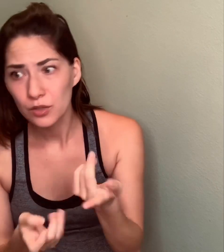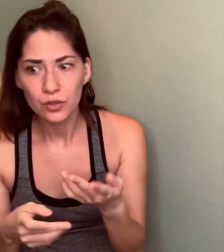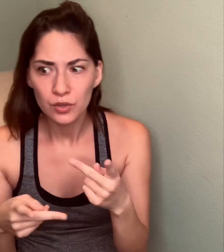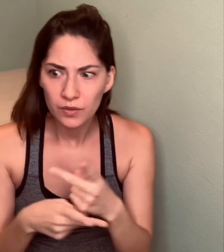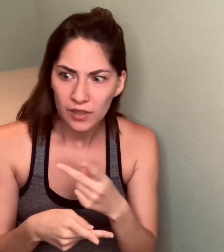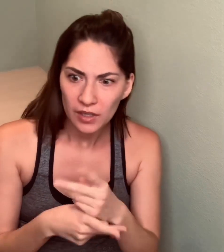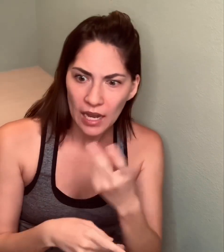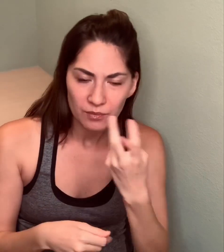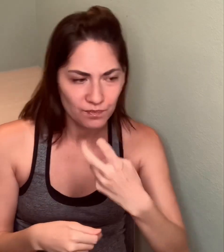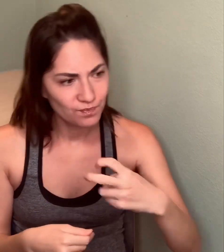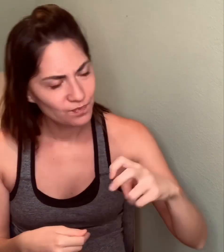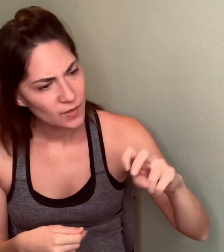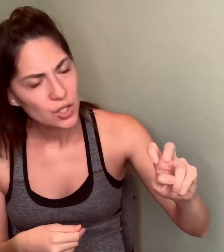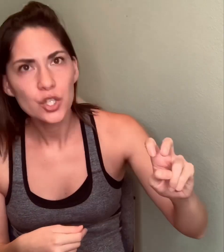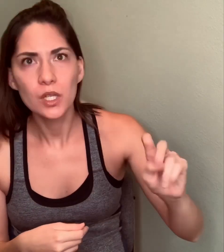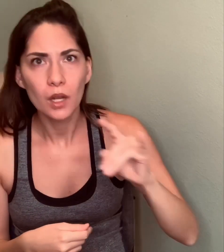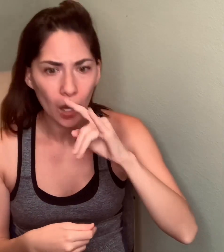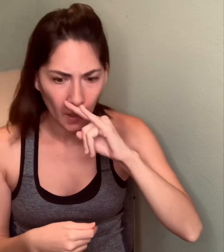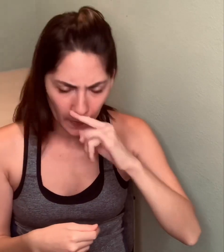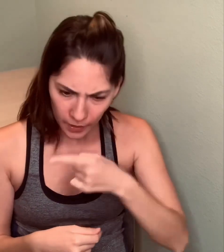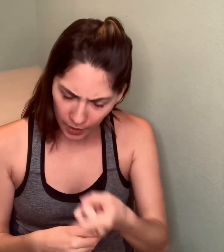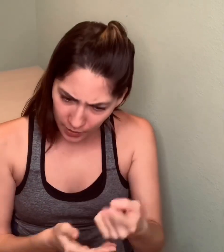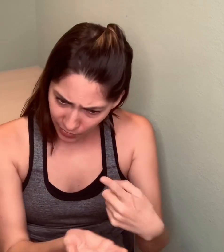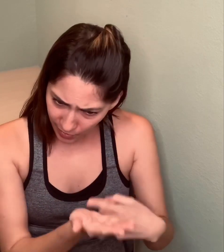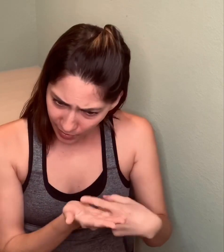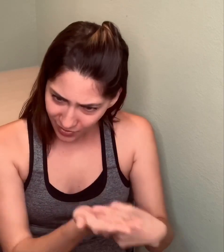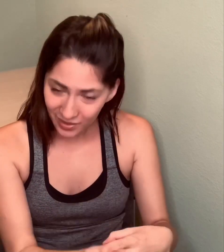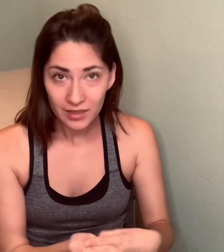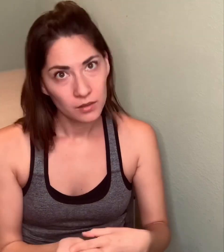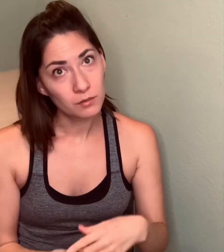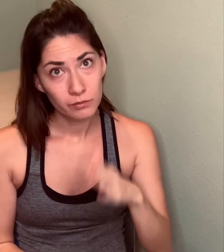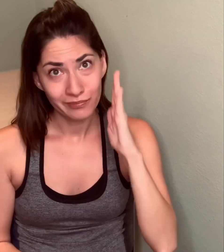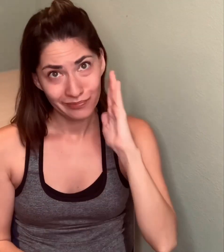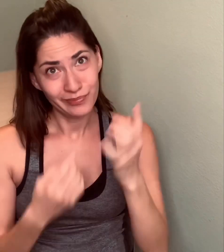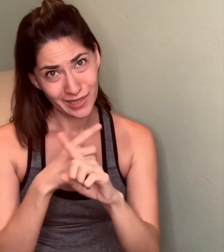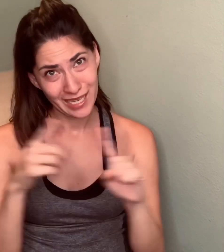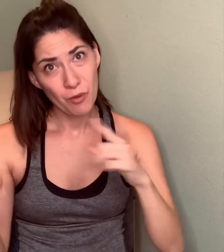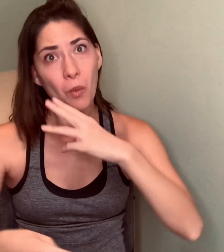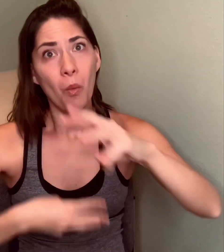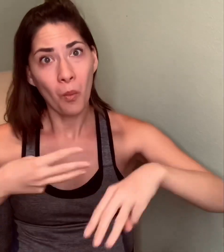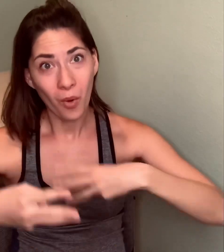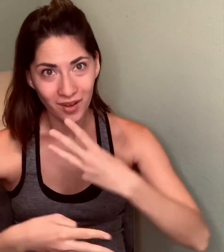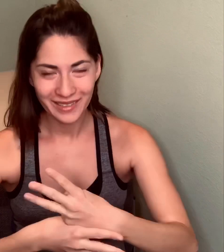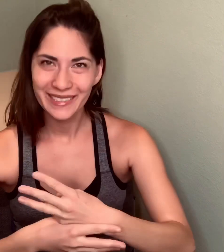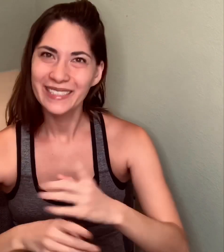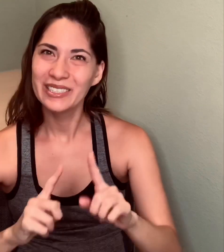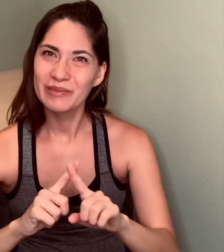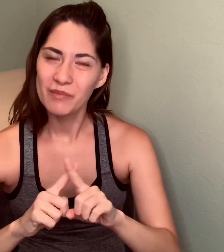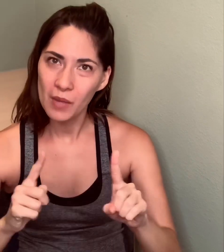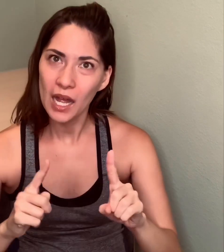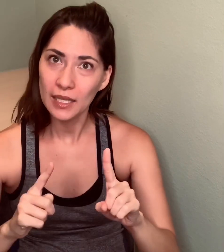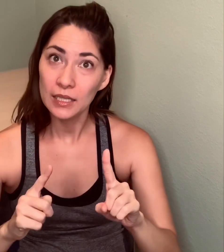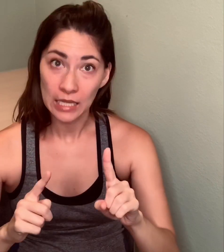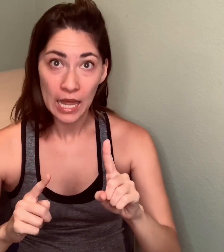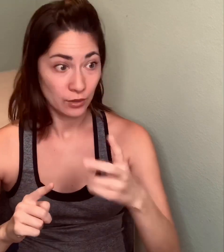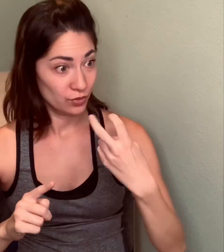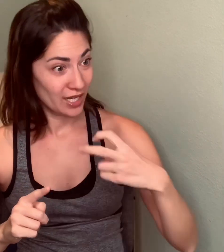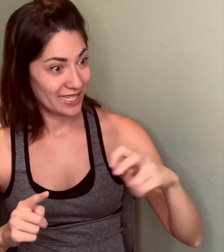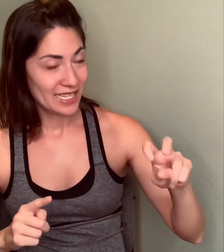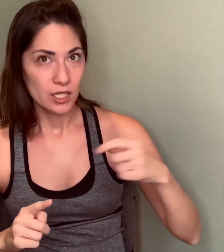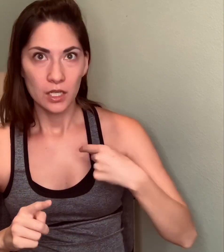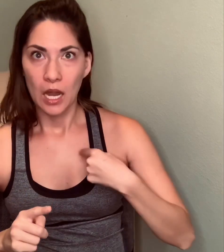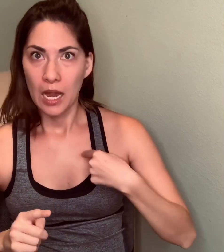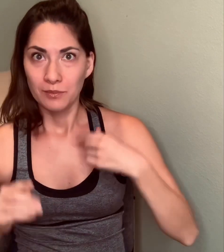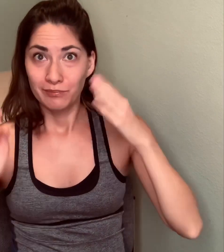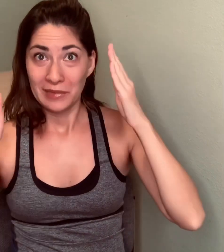out how to talk with our kids through that transition, it's going to be very different. But I do look forward for the day when we are